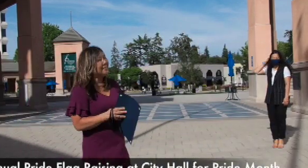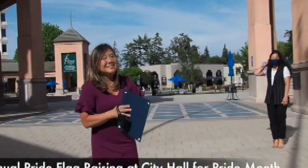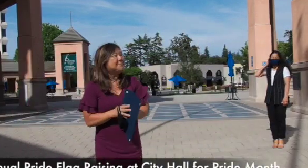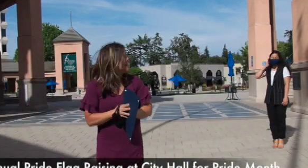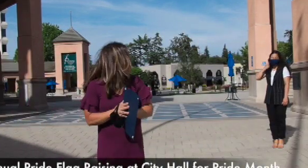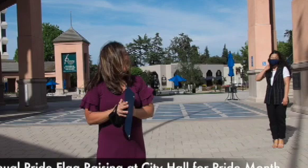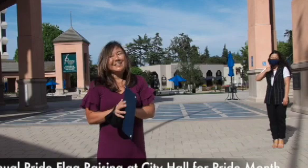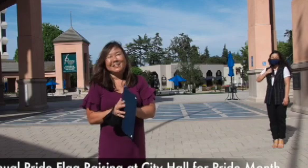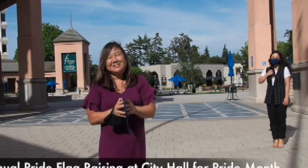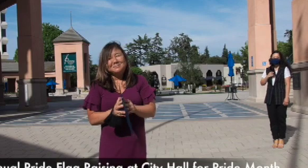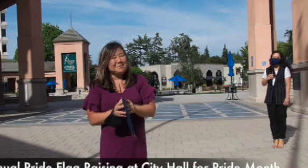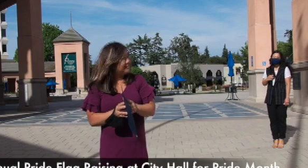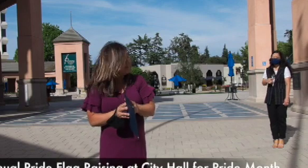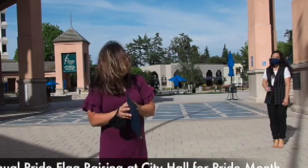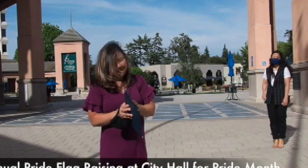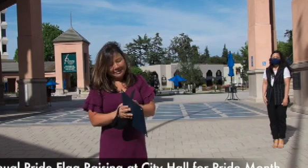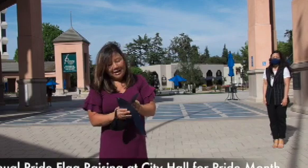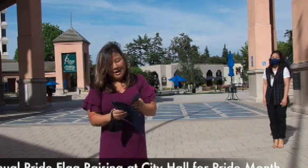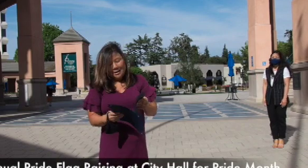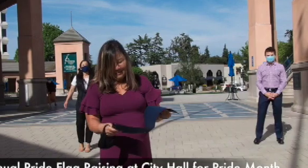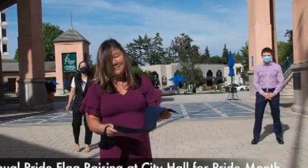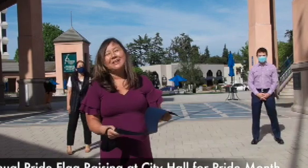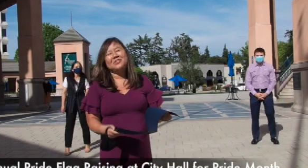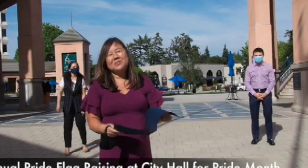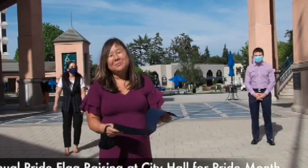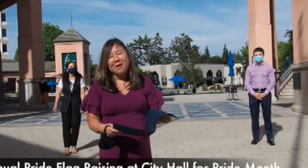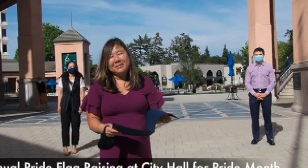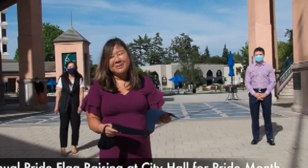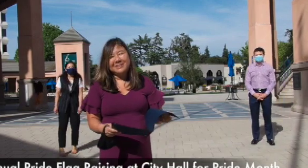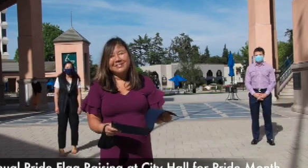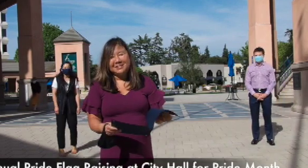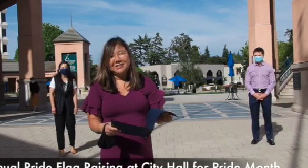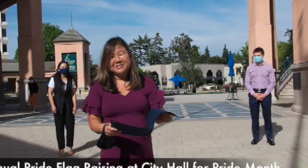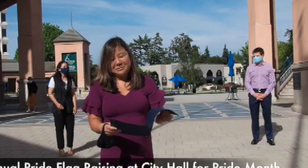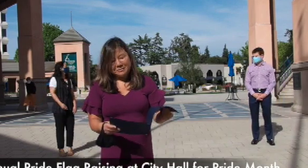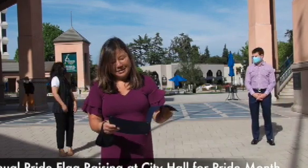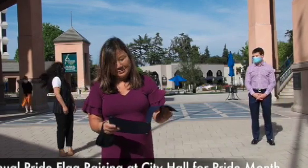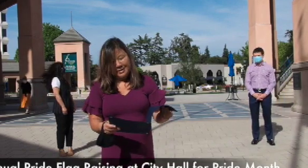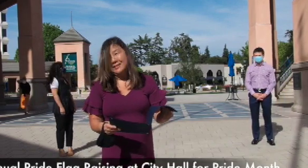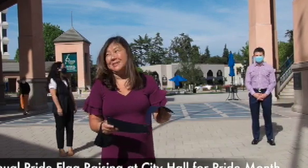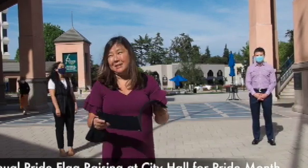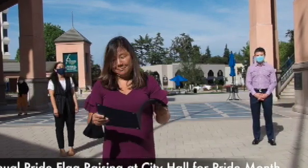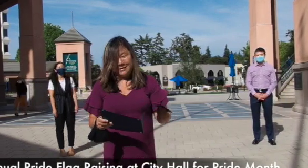Thank you, Vice Mayor and Councilmember Clark. We issue a proclamation